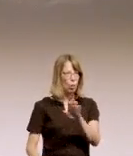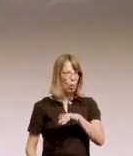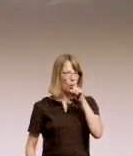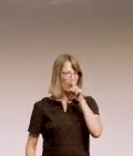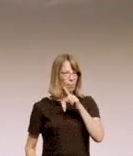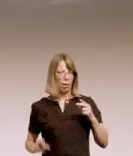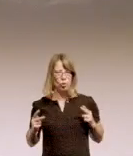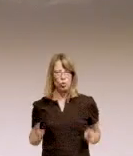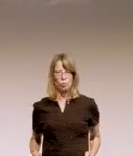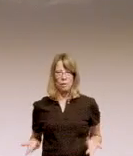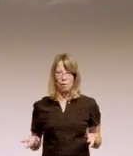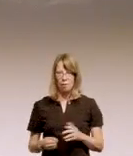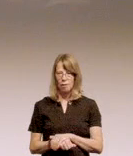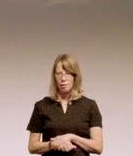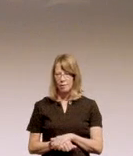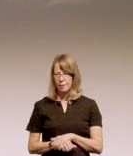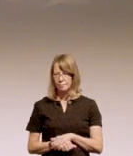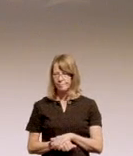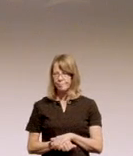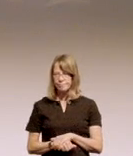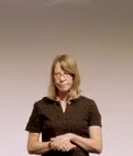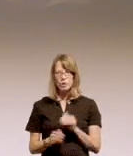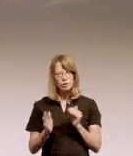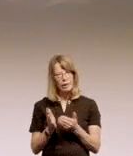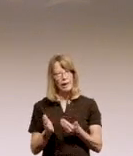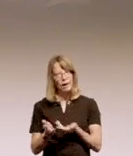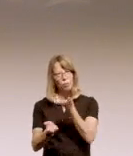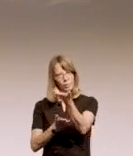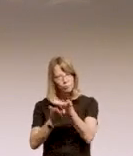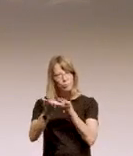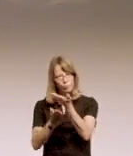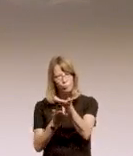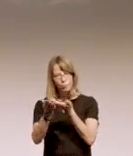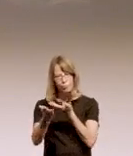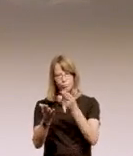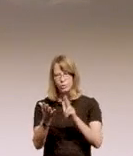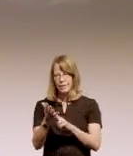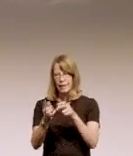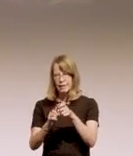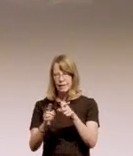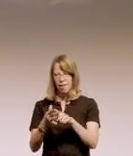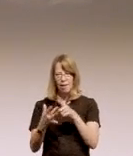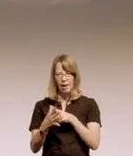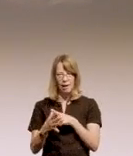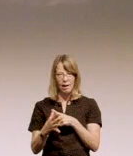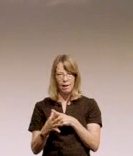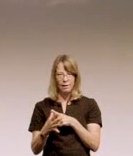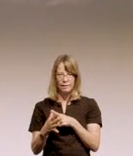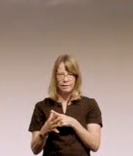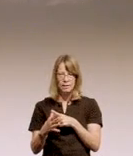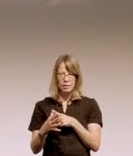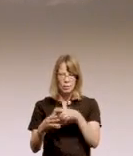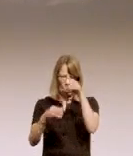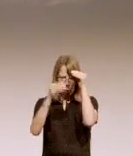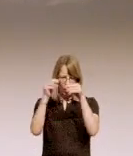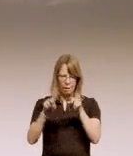This is a process we're taking now to our work at the NDIA and with DB results. It's been a massive learning experience, and